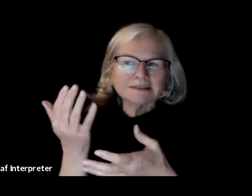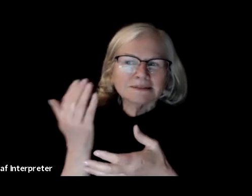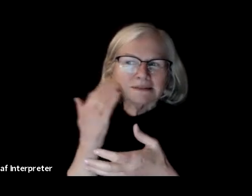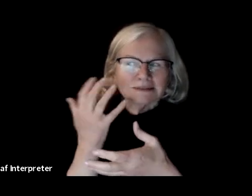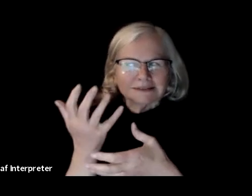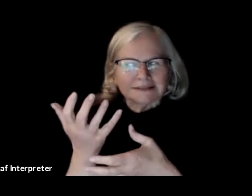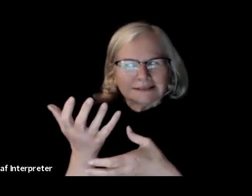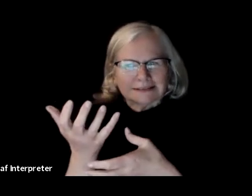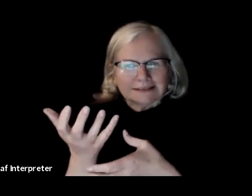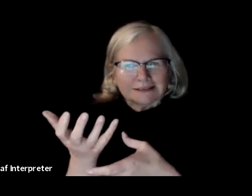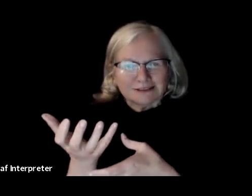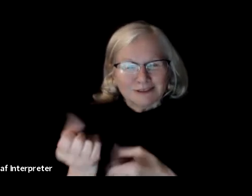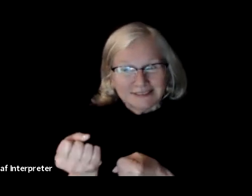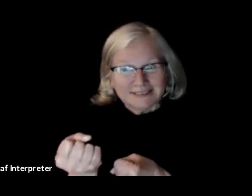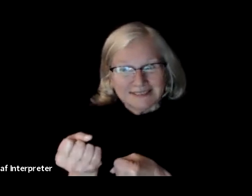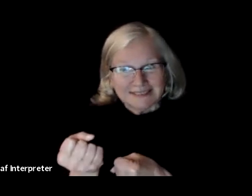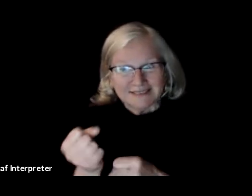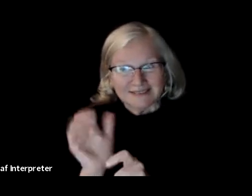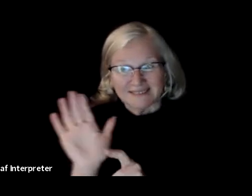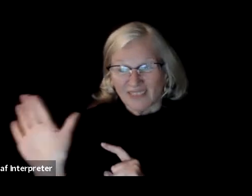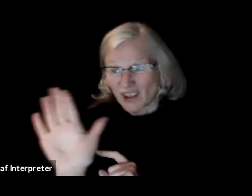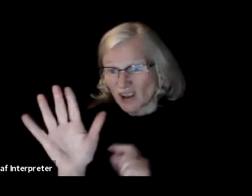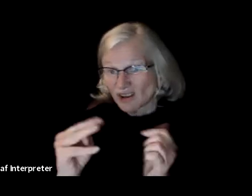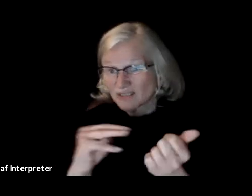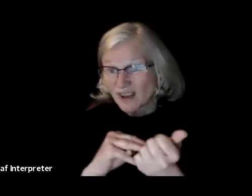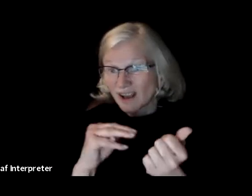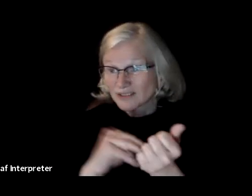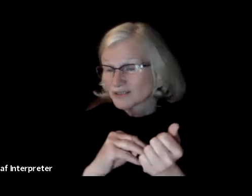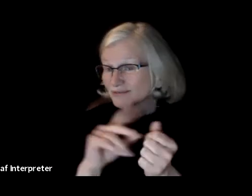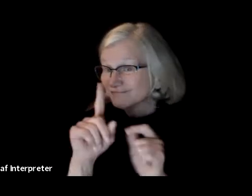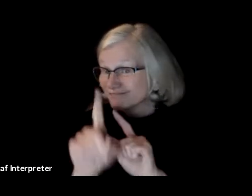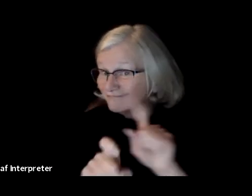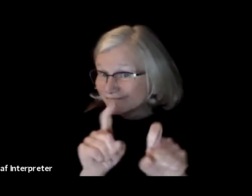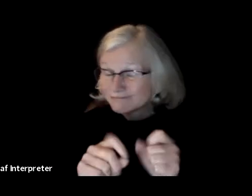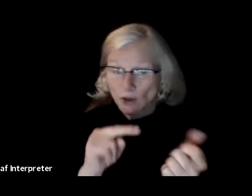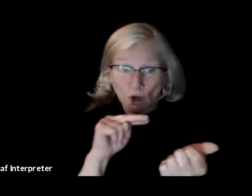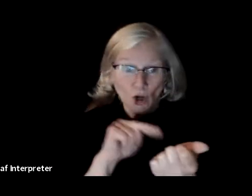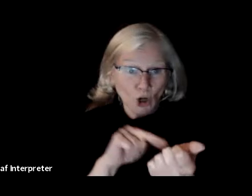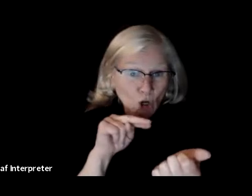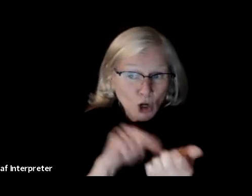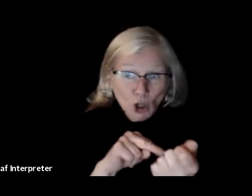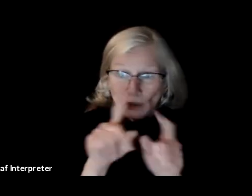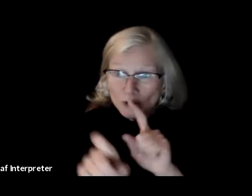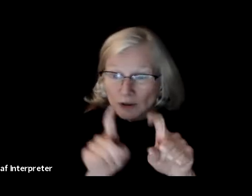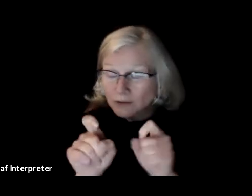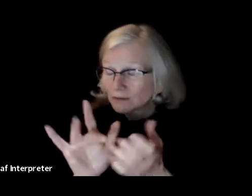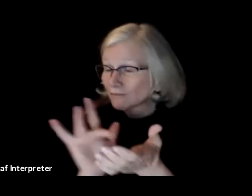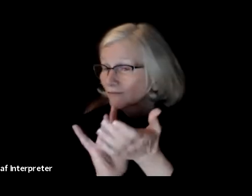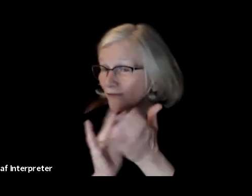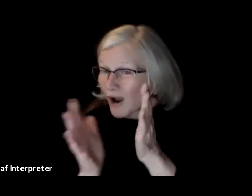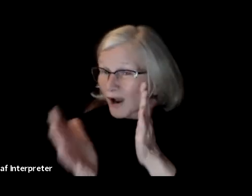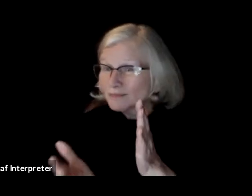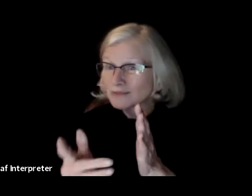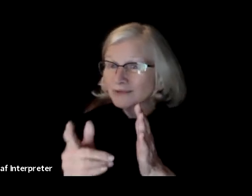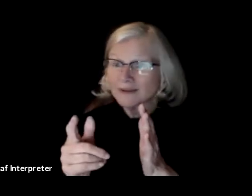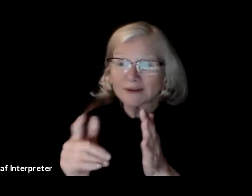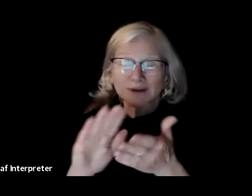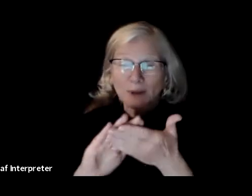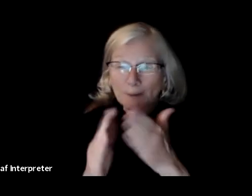their own physician or a nurse they know, or a pharmacist they know, a community leader they respect and